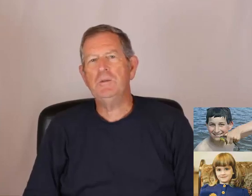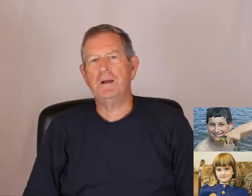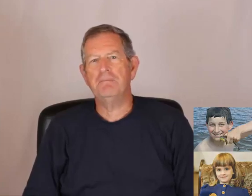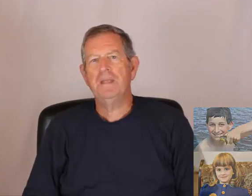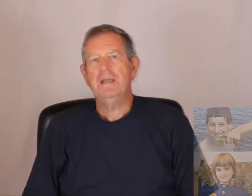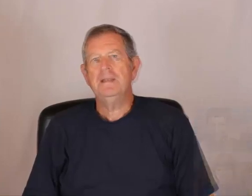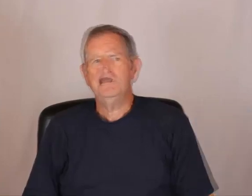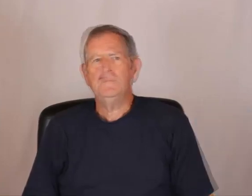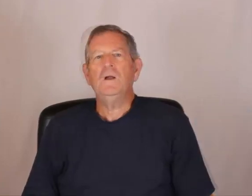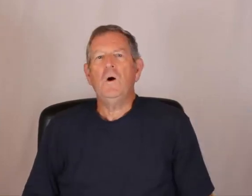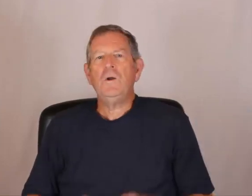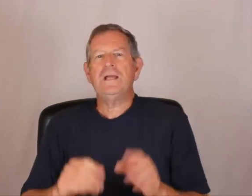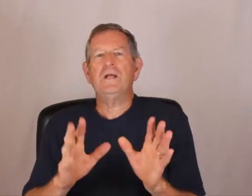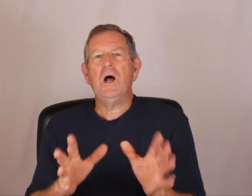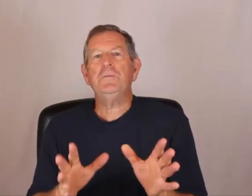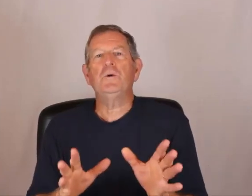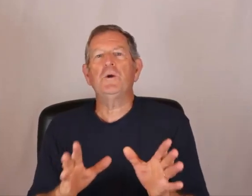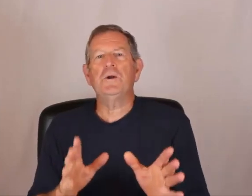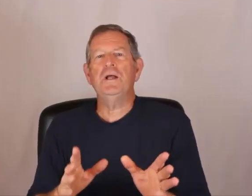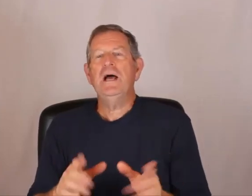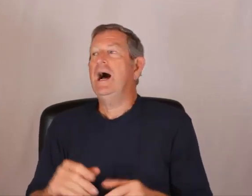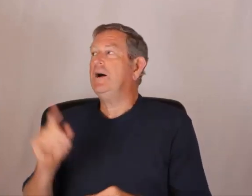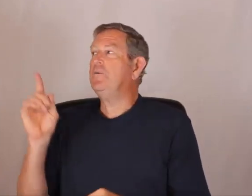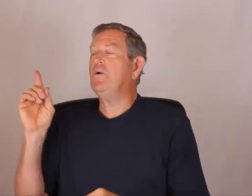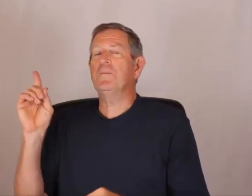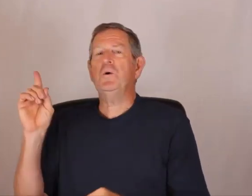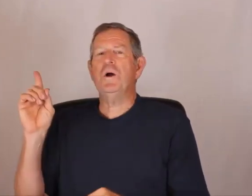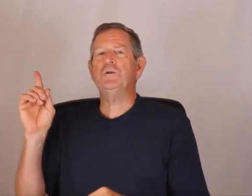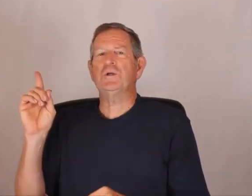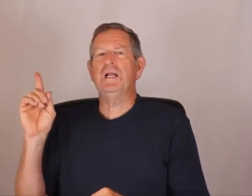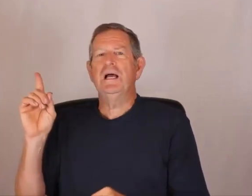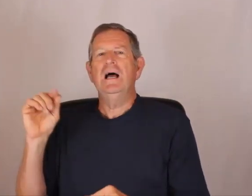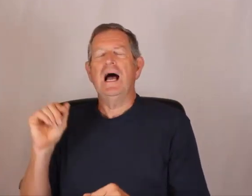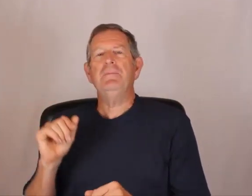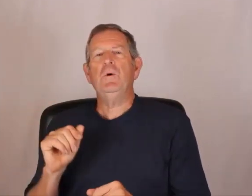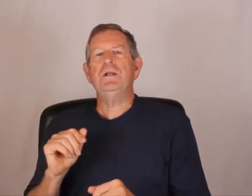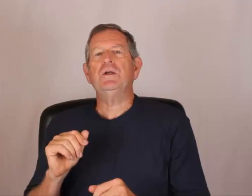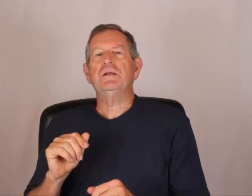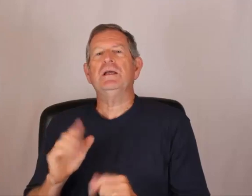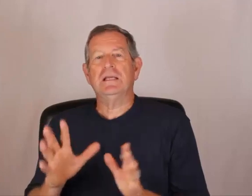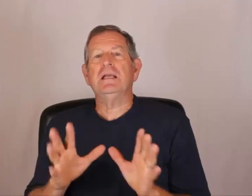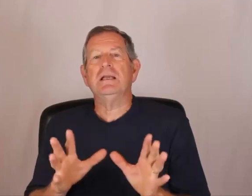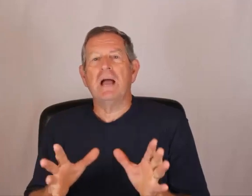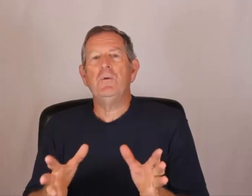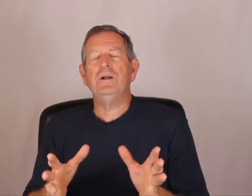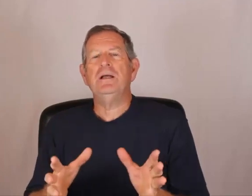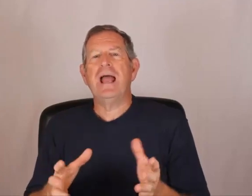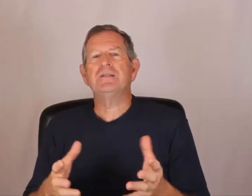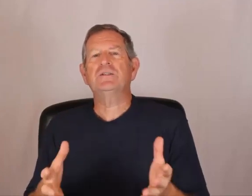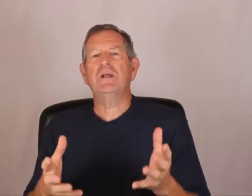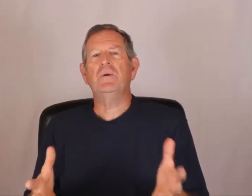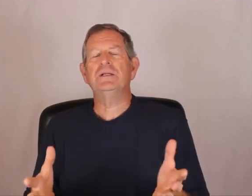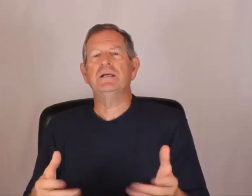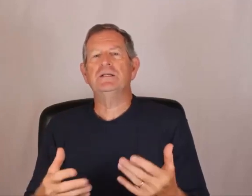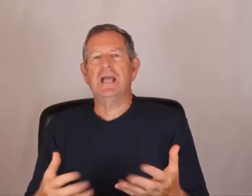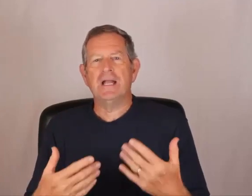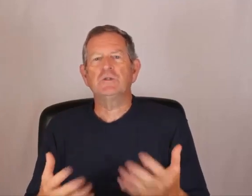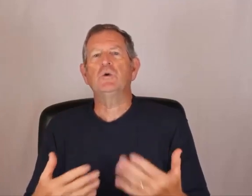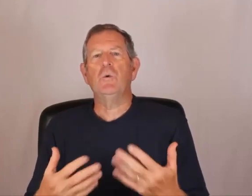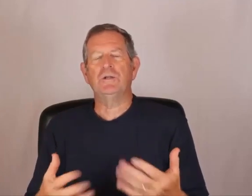them. Okay, to help you learn how to form a question, I'm going to ask someone to answer